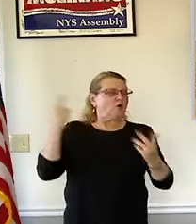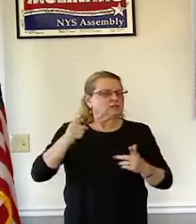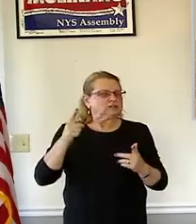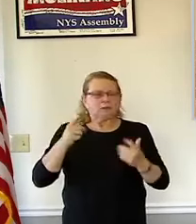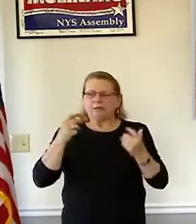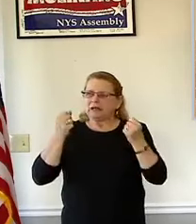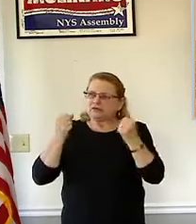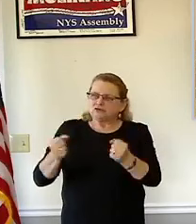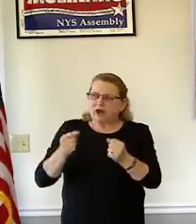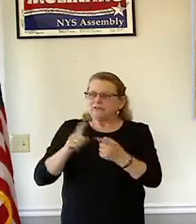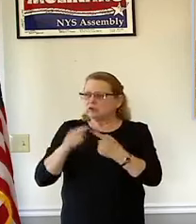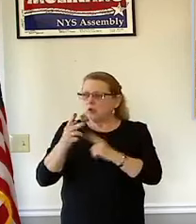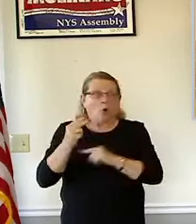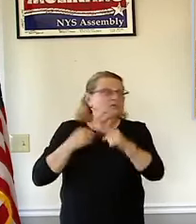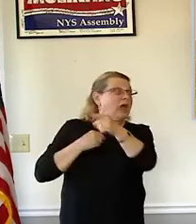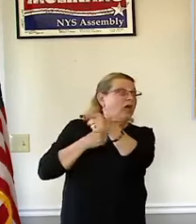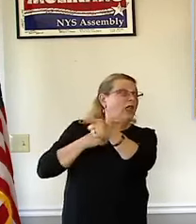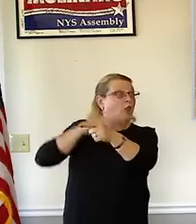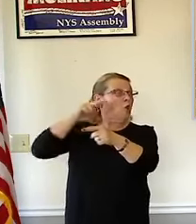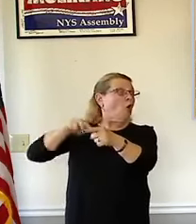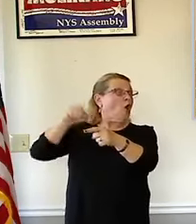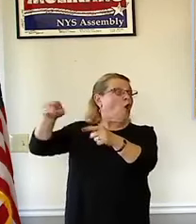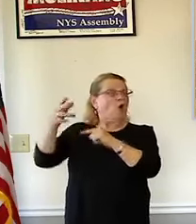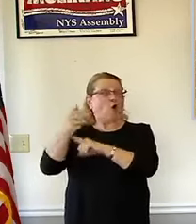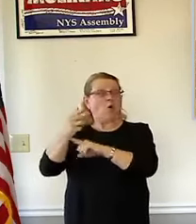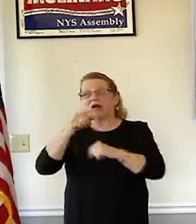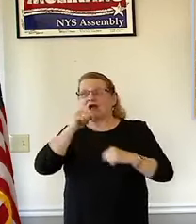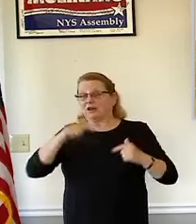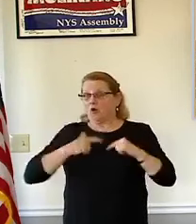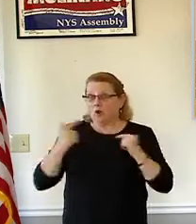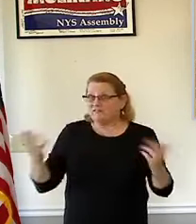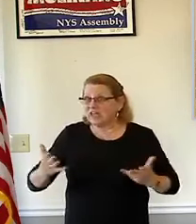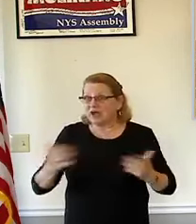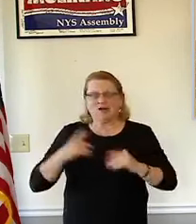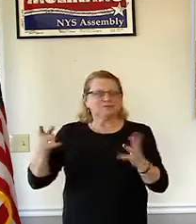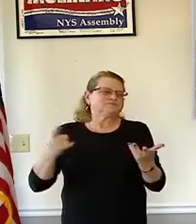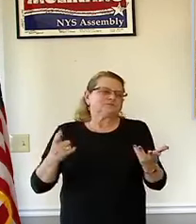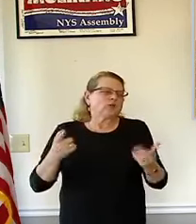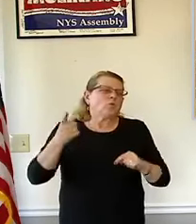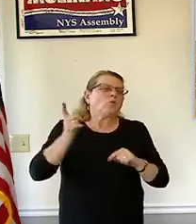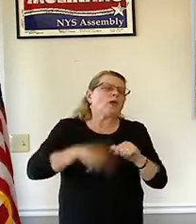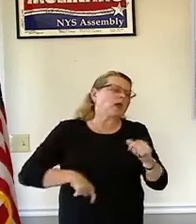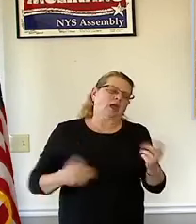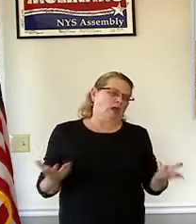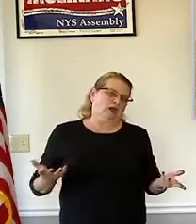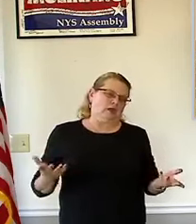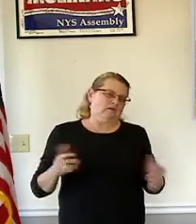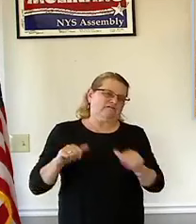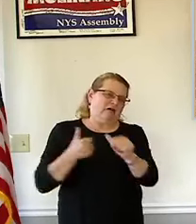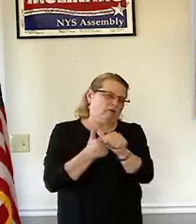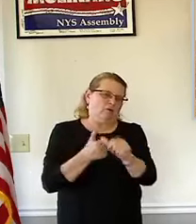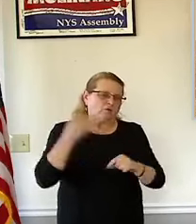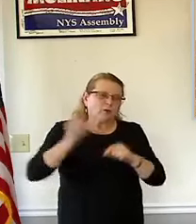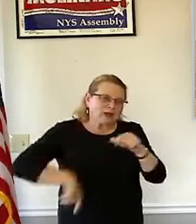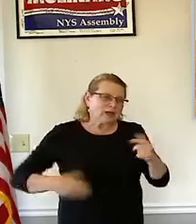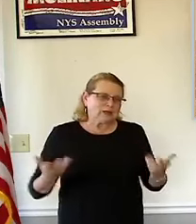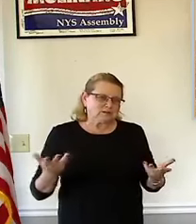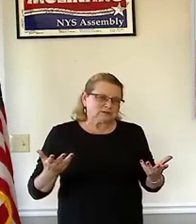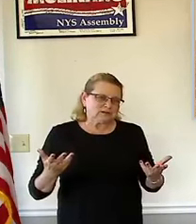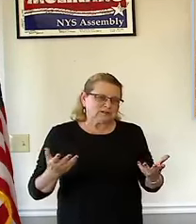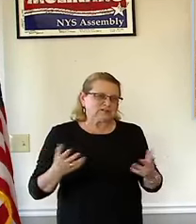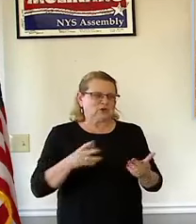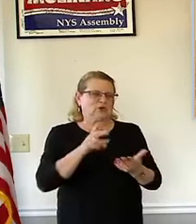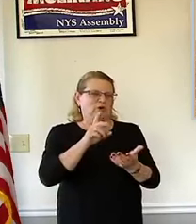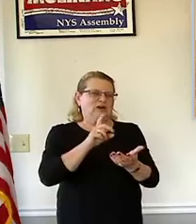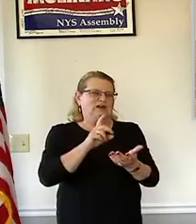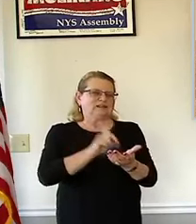us that they came from out of state. It's just not practical or possible for us to enforce. I think Anil will probably breathe a sigh of relief that